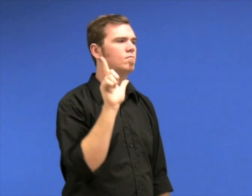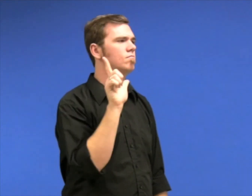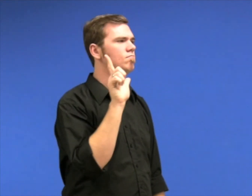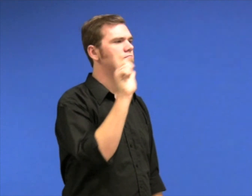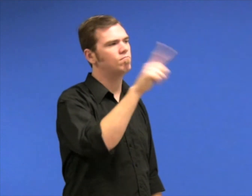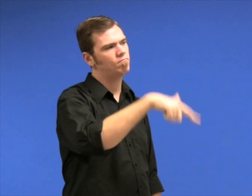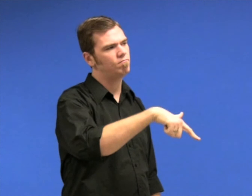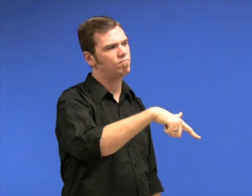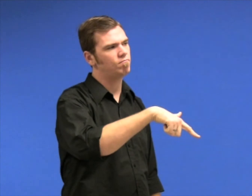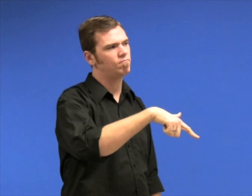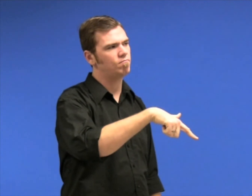Later.